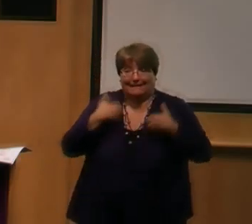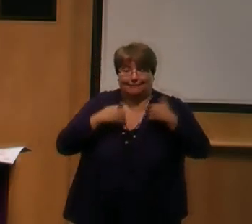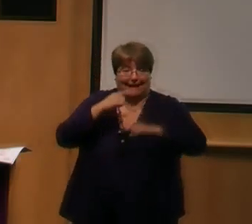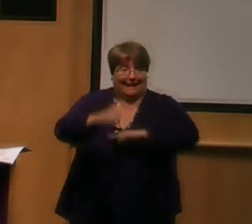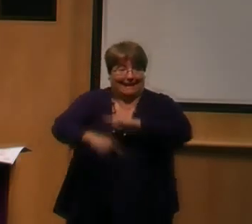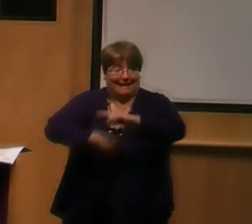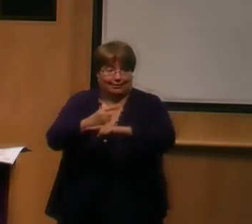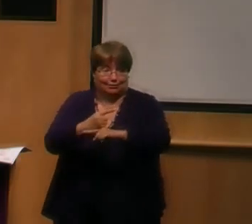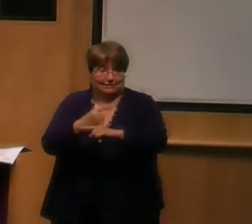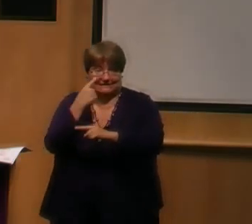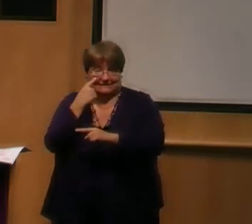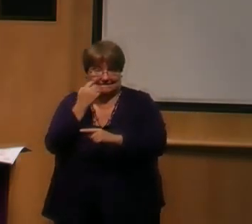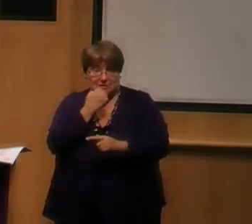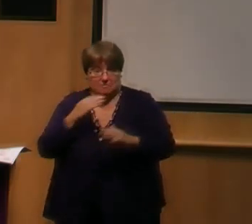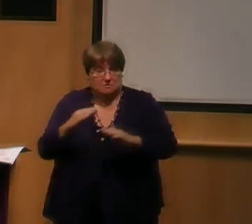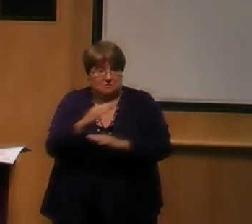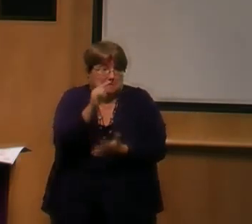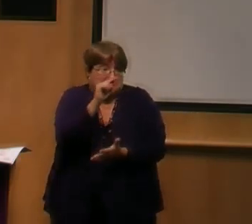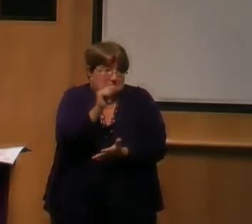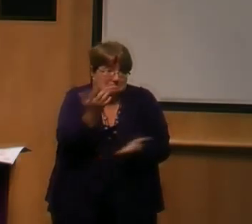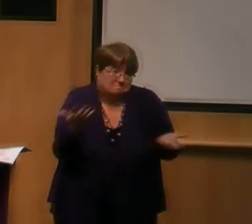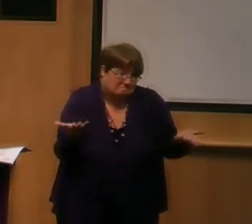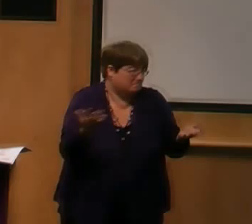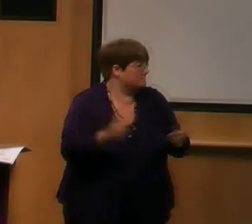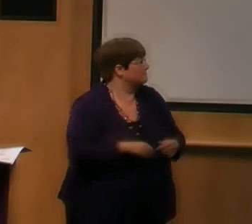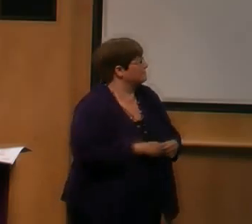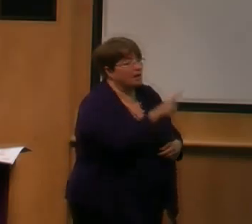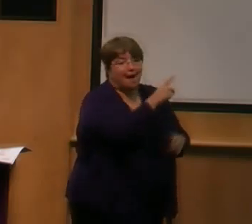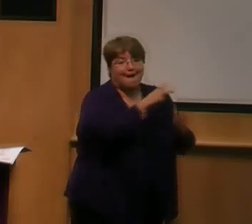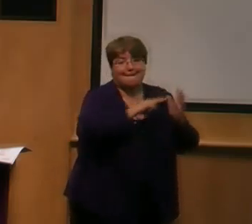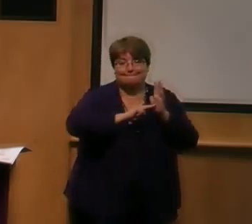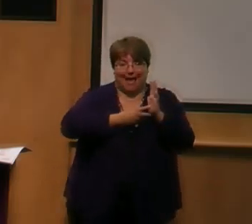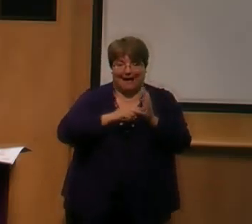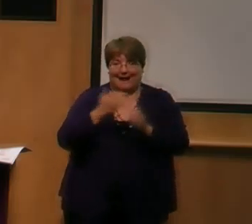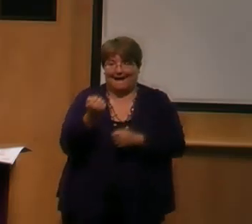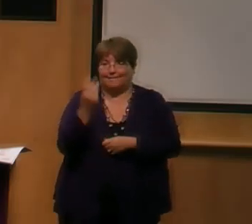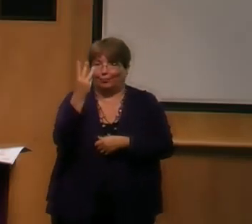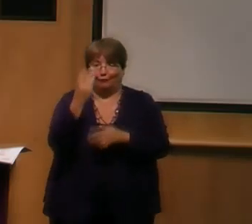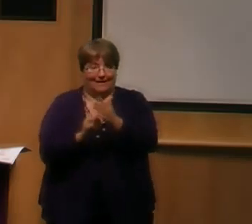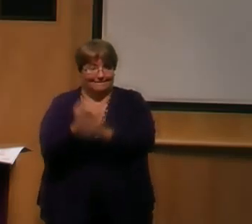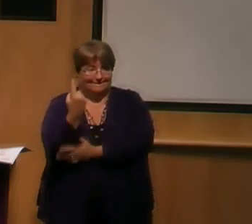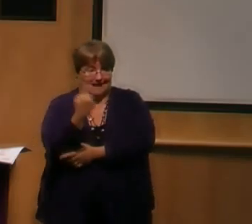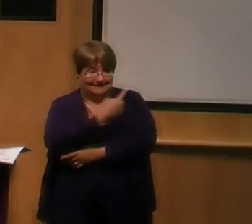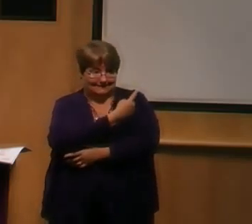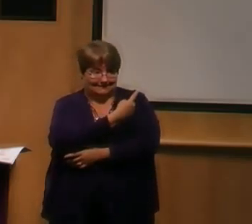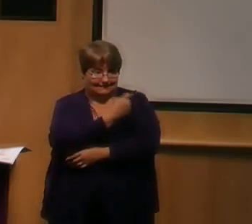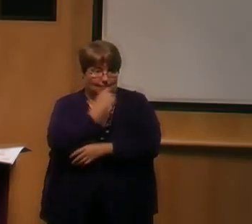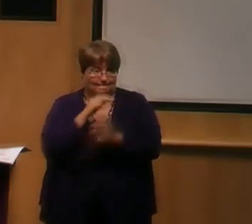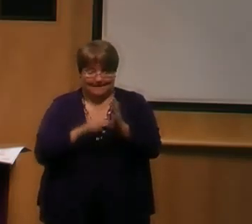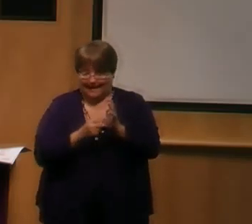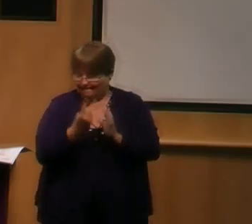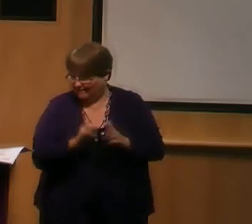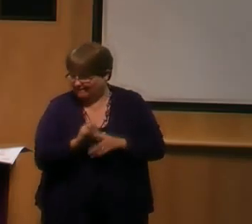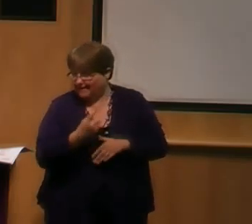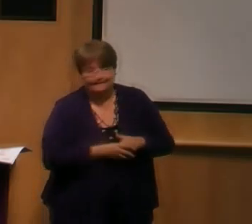But I think it will be interesting to see how this runs and save the number of admissions of technology and emotional weaknesses. So we have three events coming up, and three of